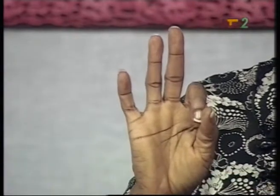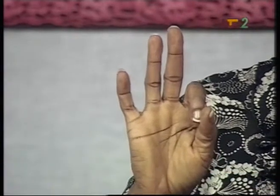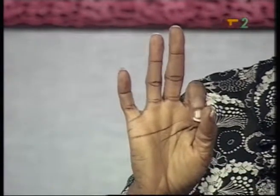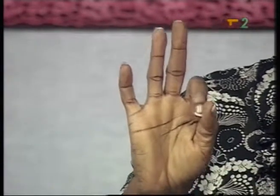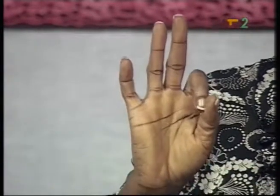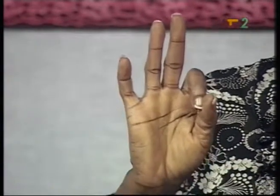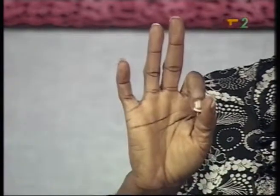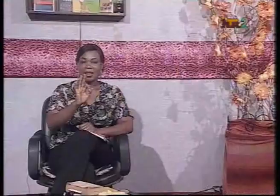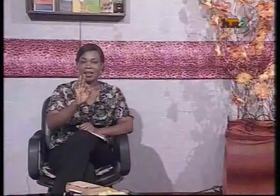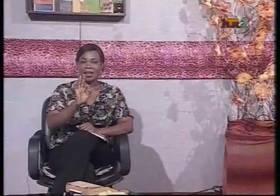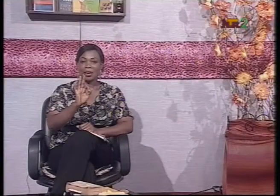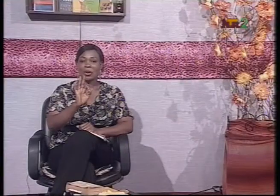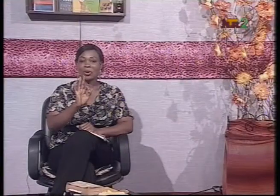Hello. Hello.